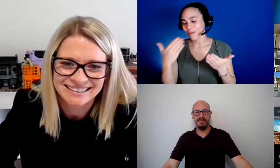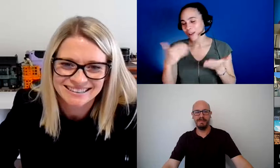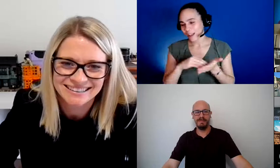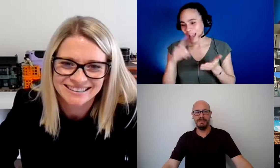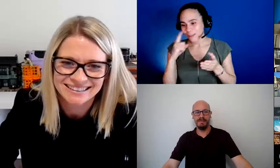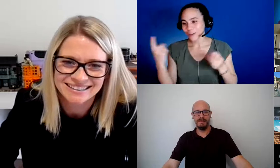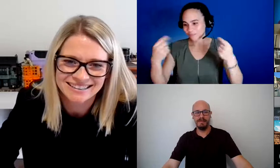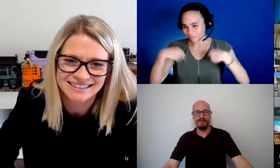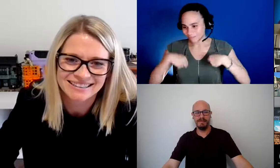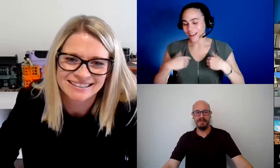afternoon.